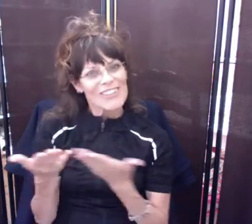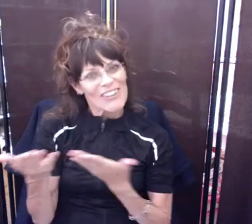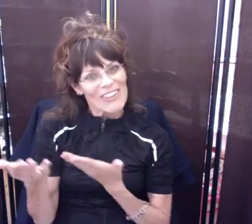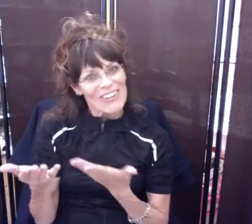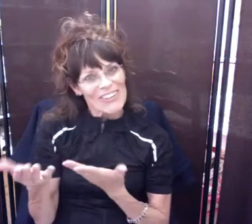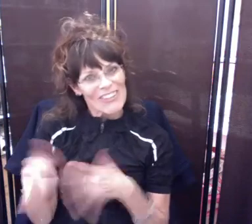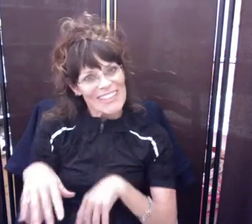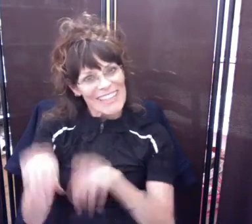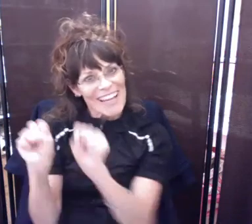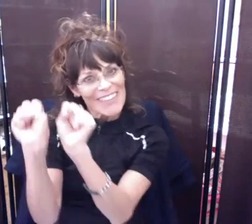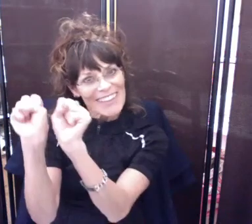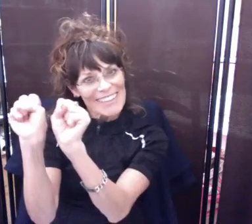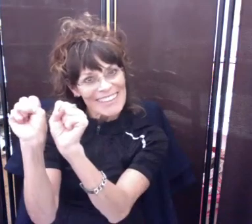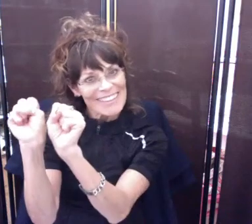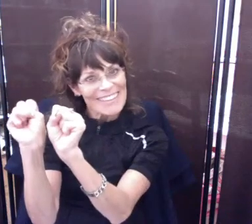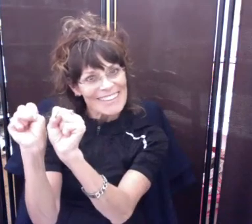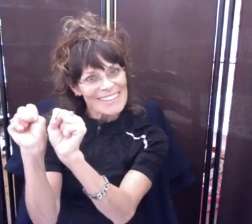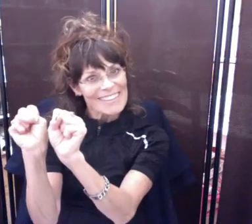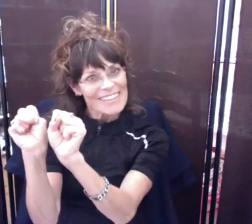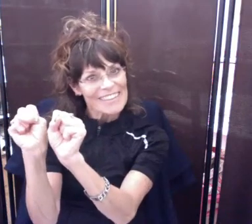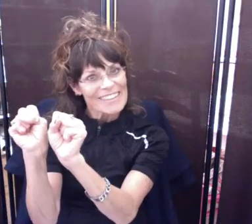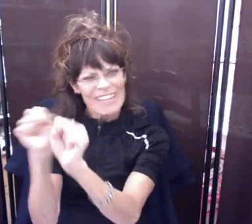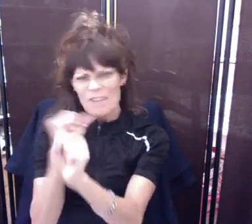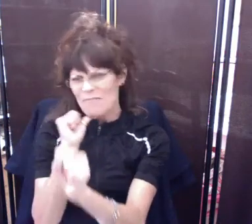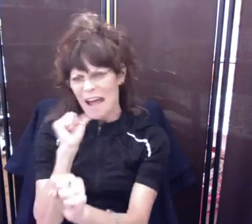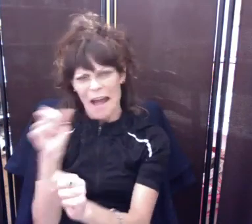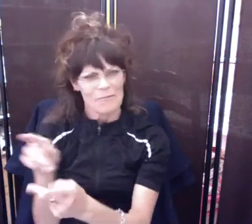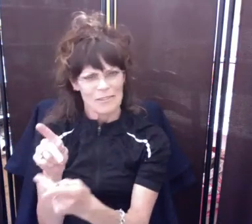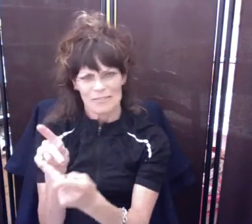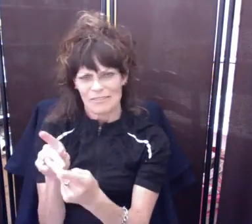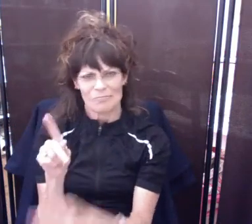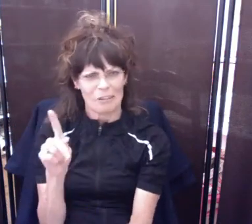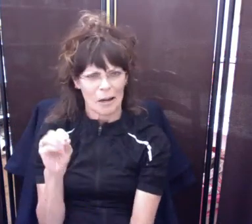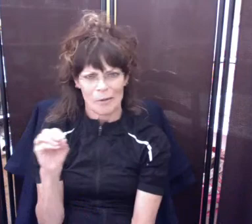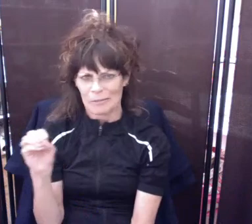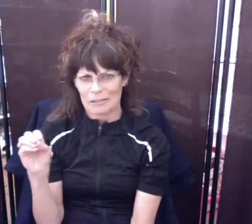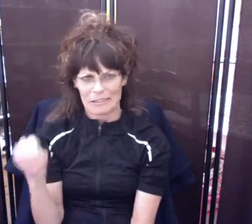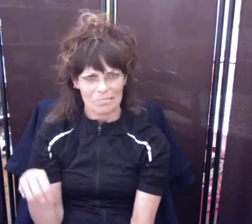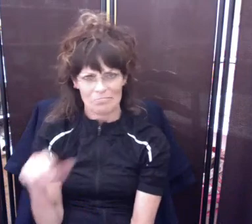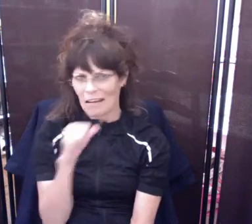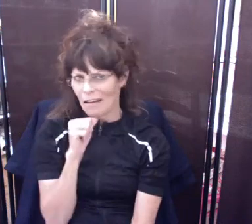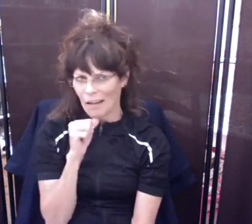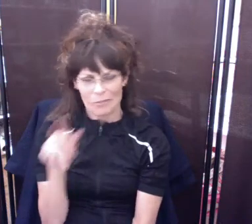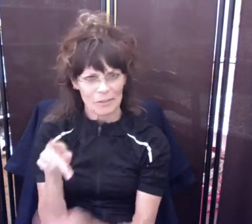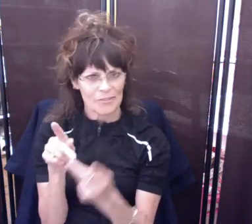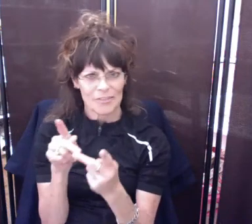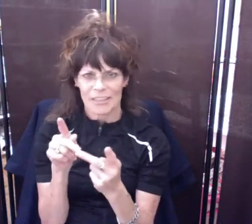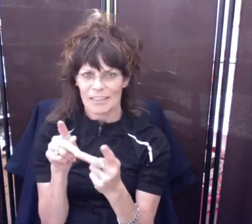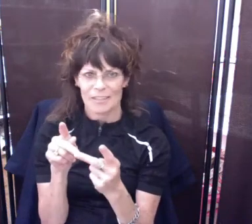life. We don't become perfect in this recovery process. We don't become perfect by working these steps. You know what we